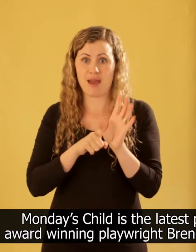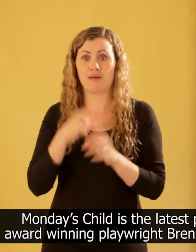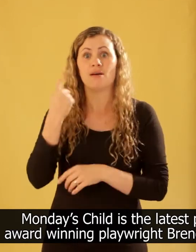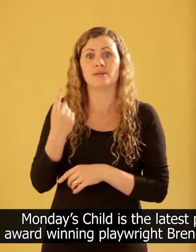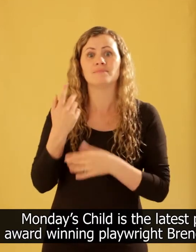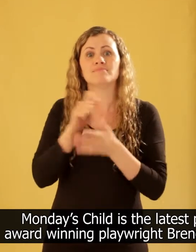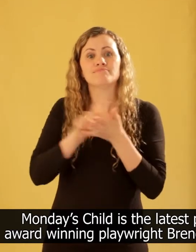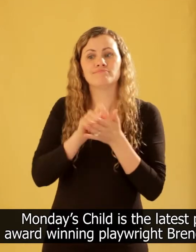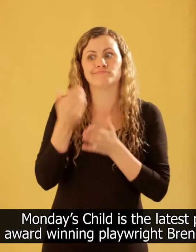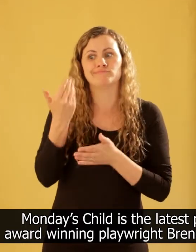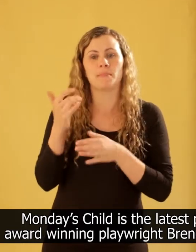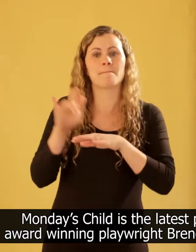award-winning playwright Brendan Murray.